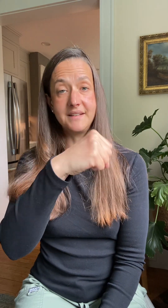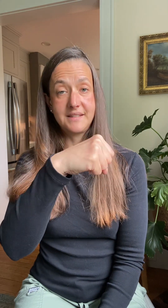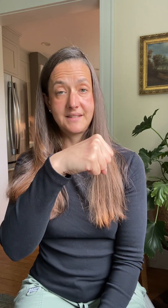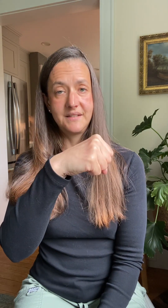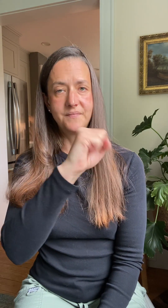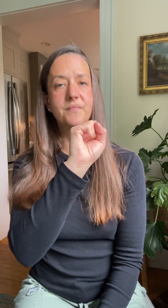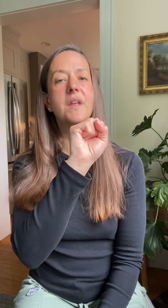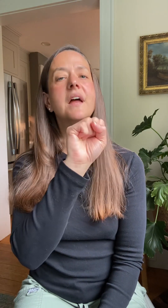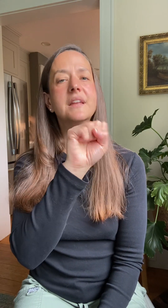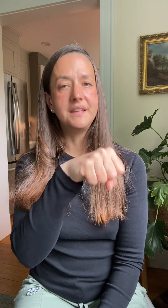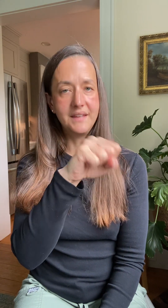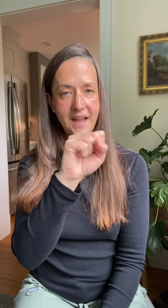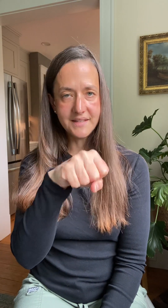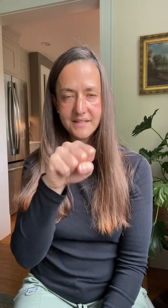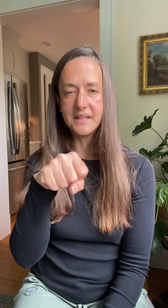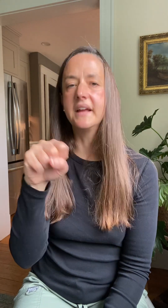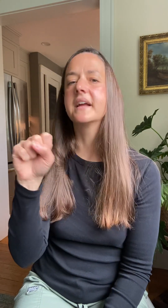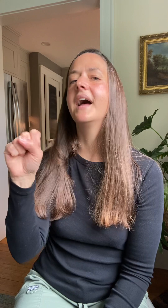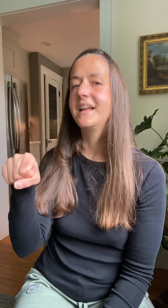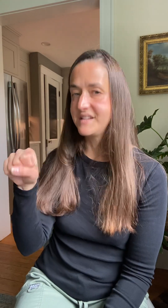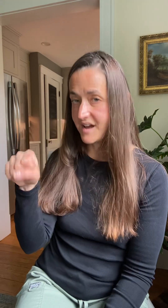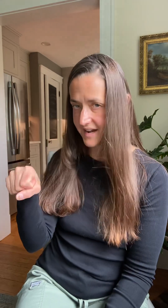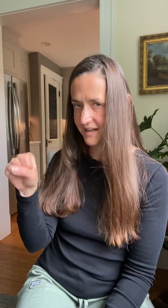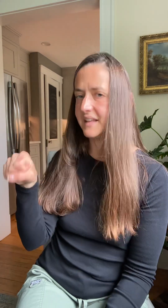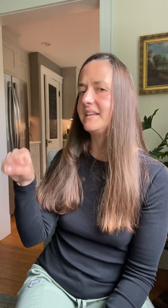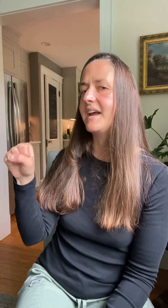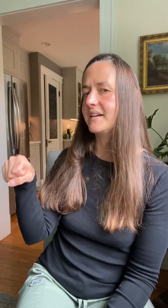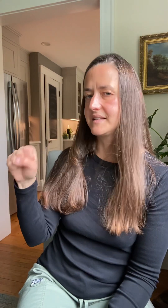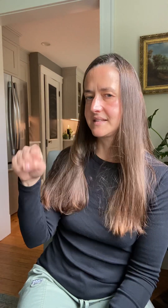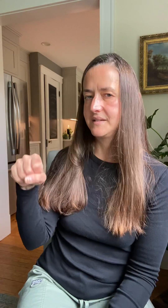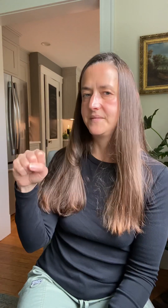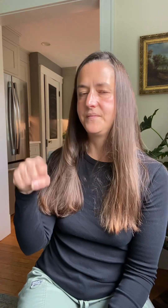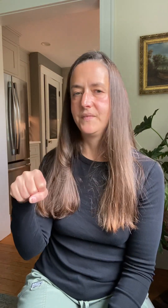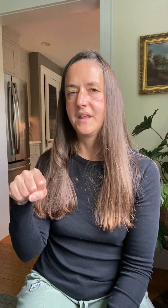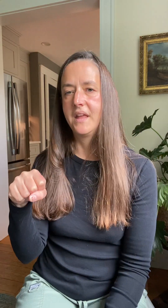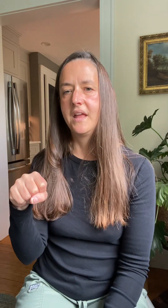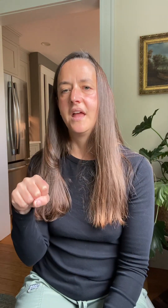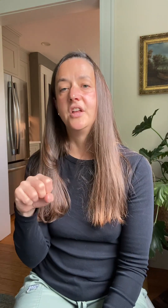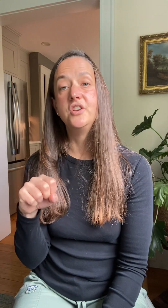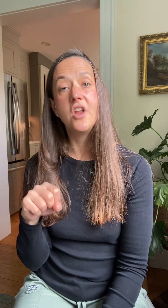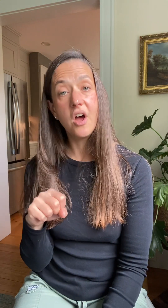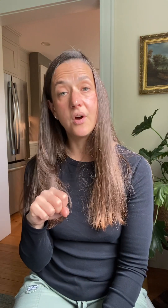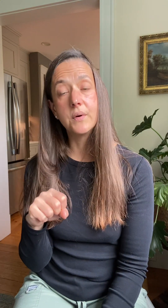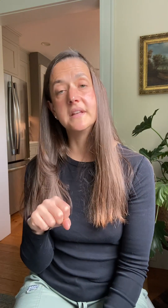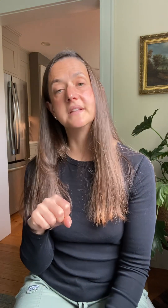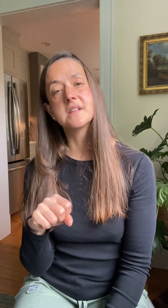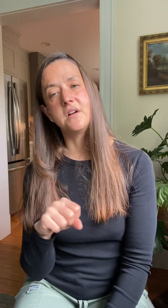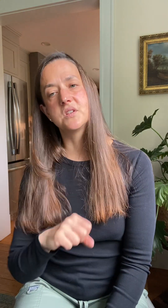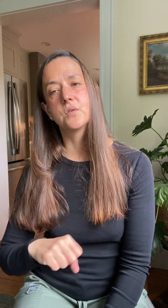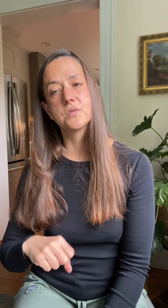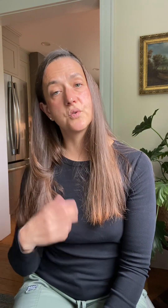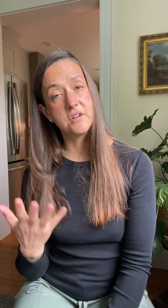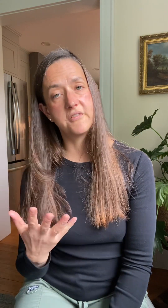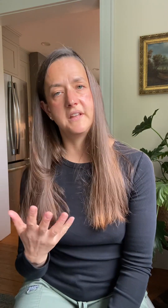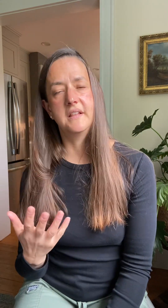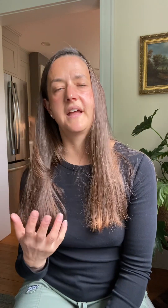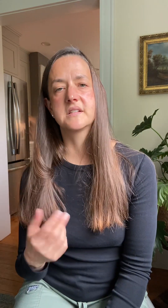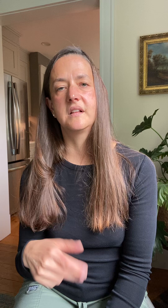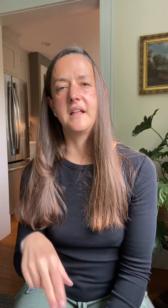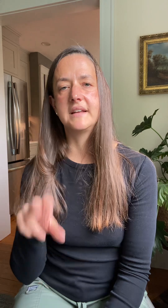Yes. Yes is like a head nodding yes. No is also sort of a lexicalized